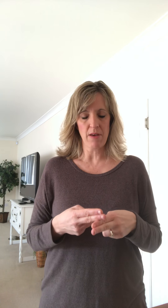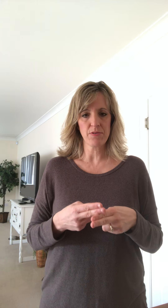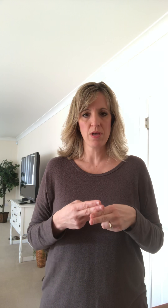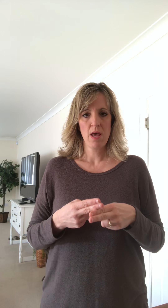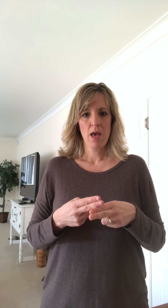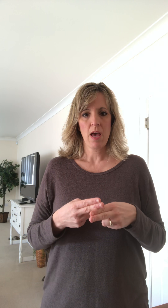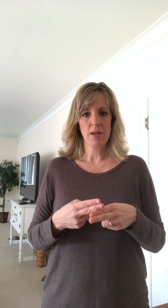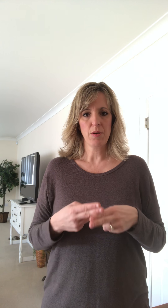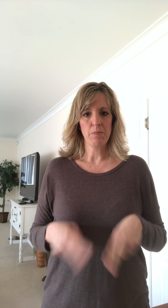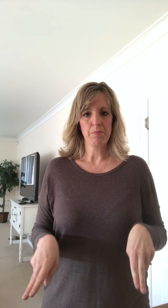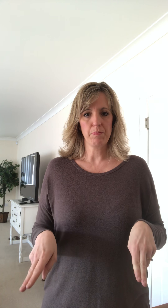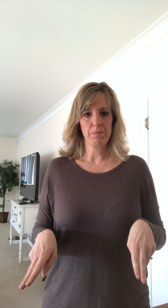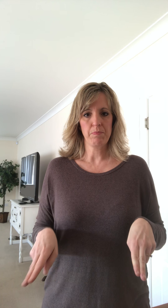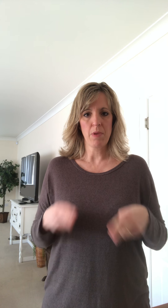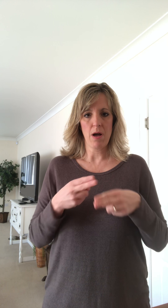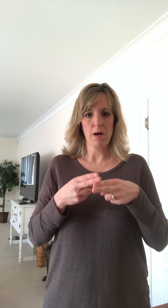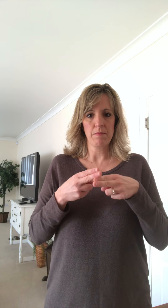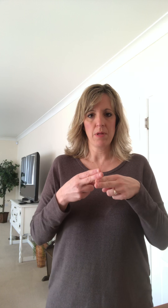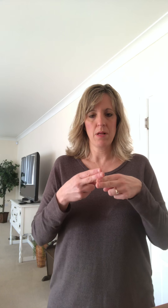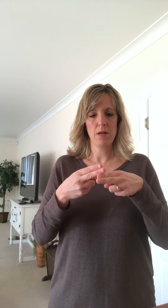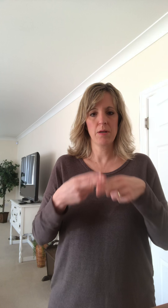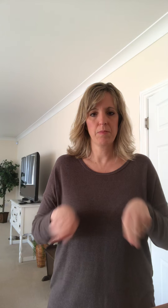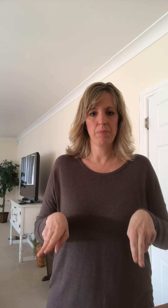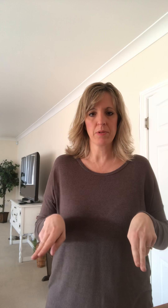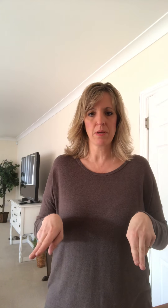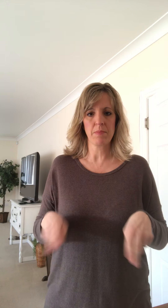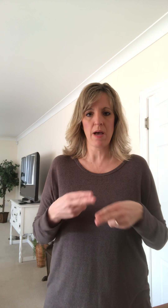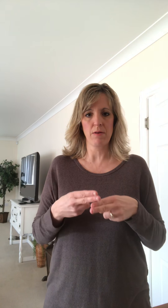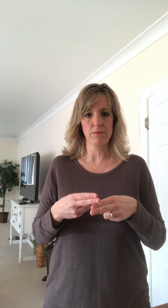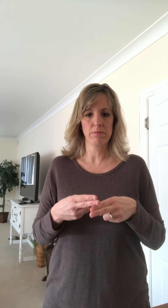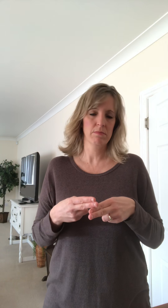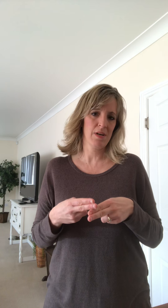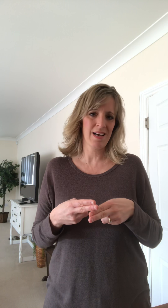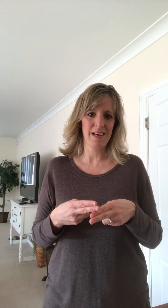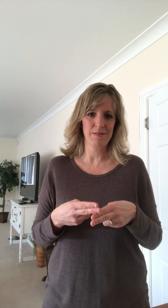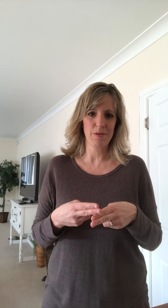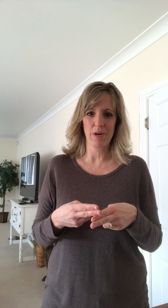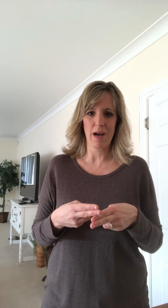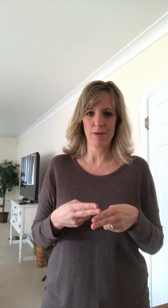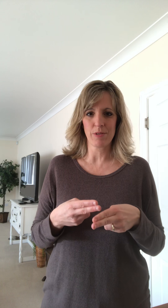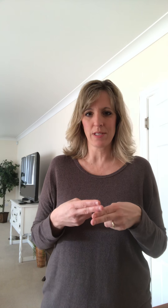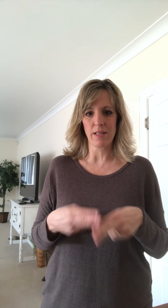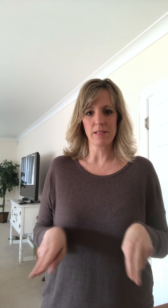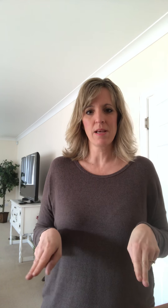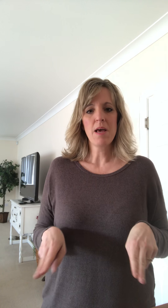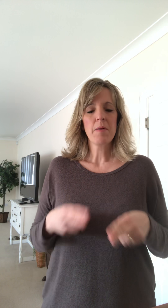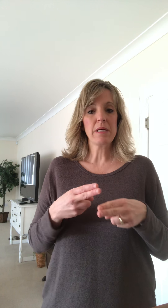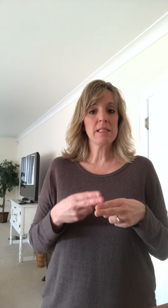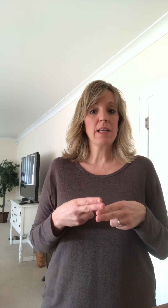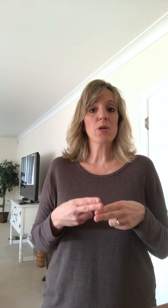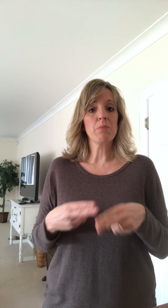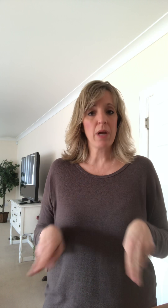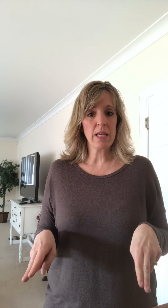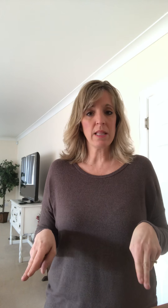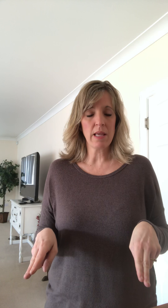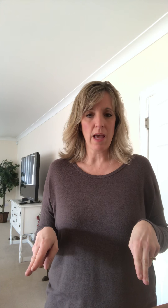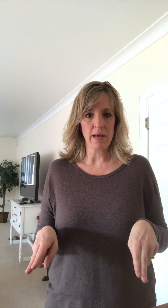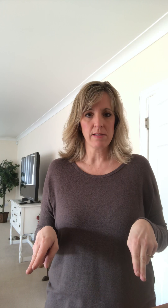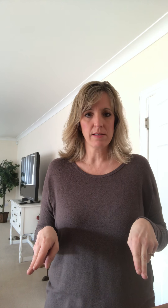left, and you put them down. Well, I don't know how you would say this, but it's like you're breaking the eggs.